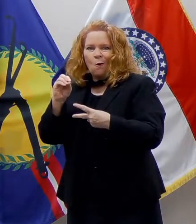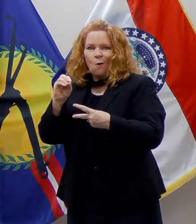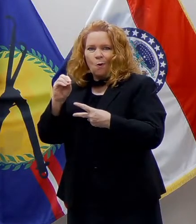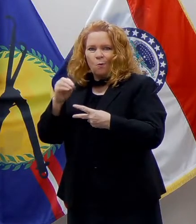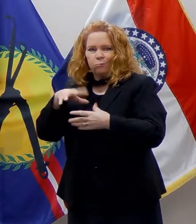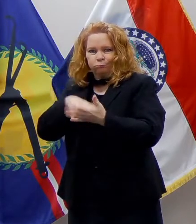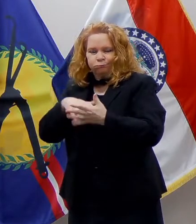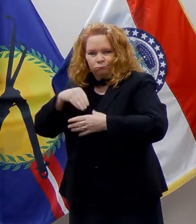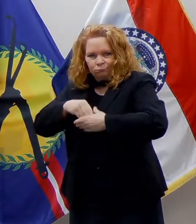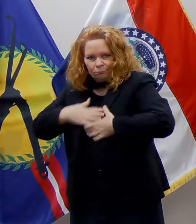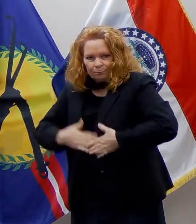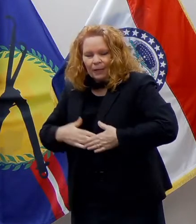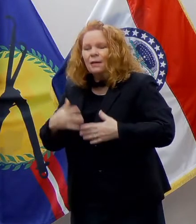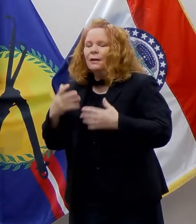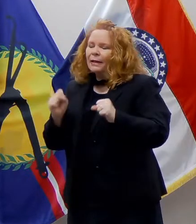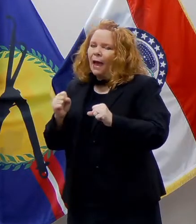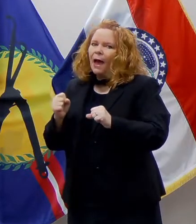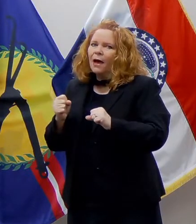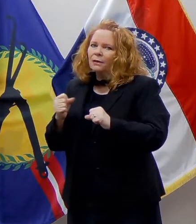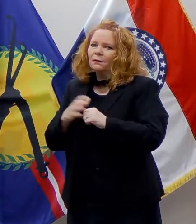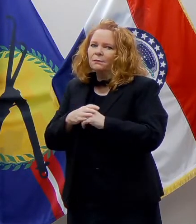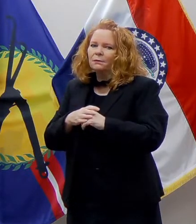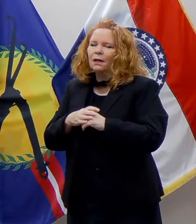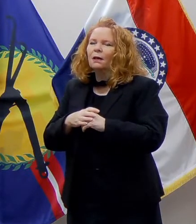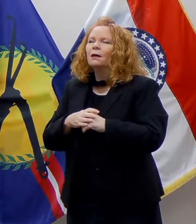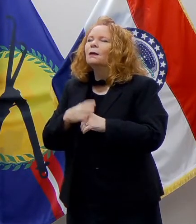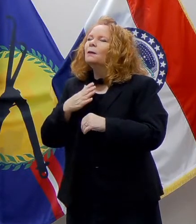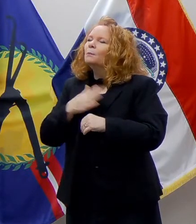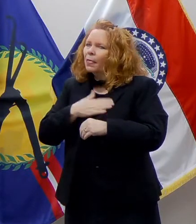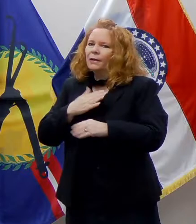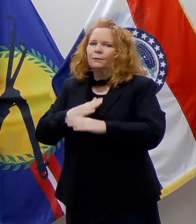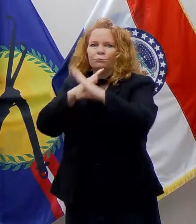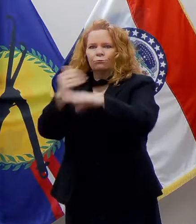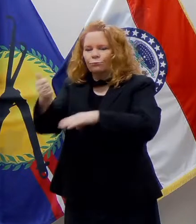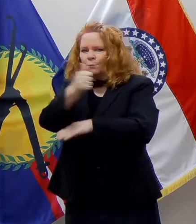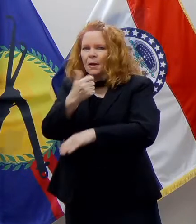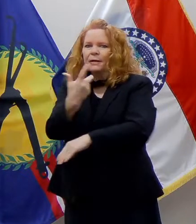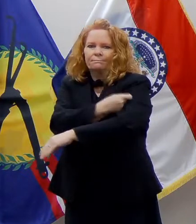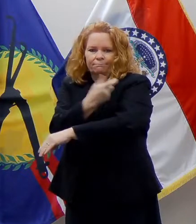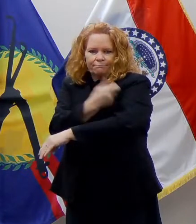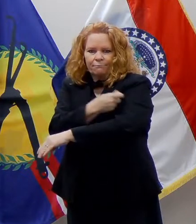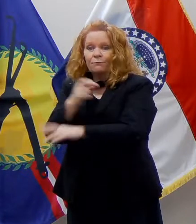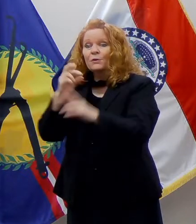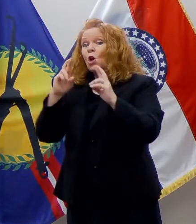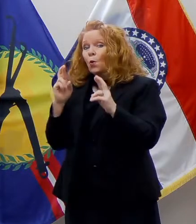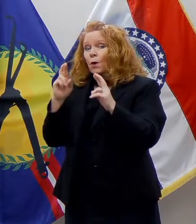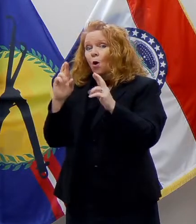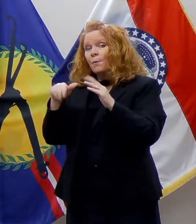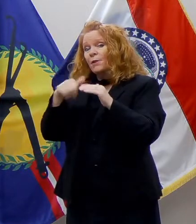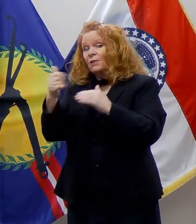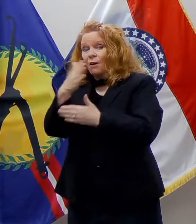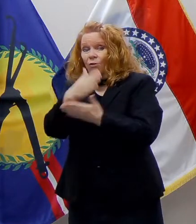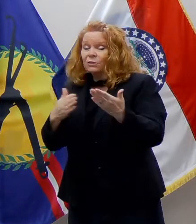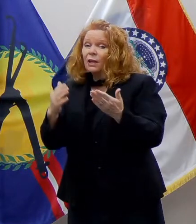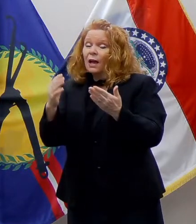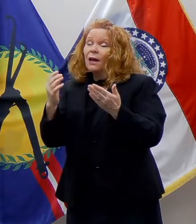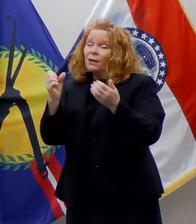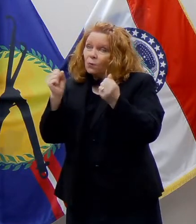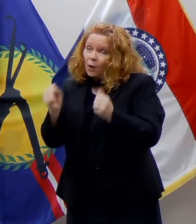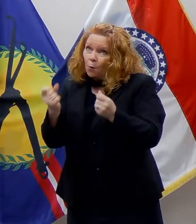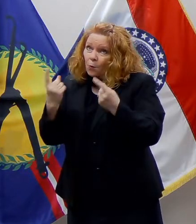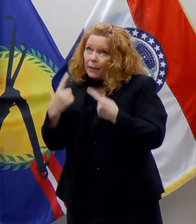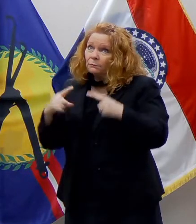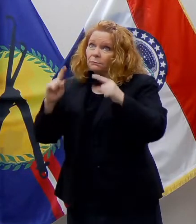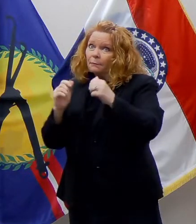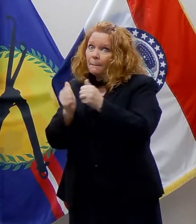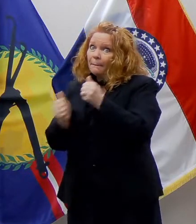protect themselves and to get vaccinated. We do hope that there's another side of this pandemic. We do hope we can get there. I think